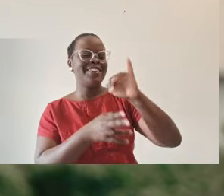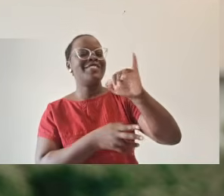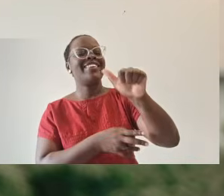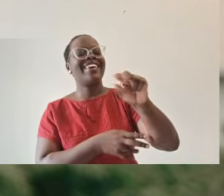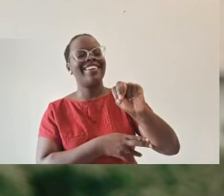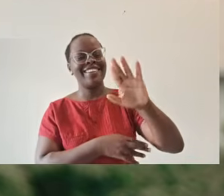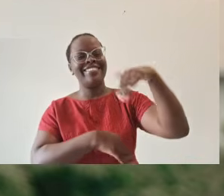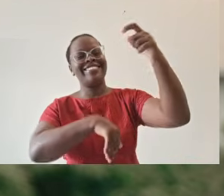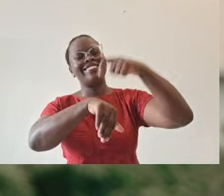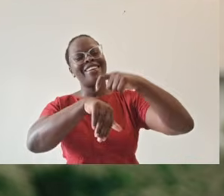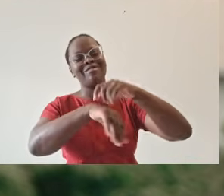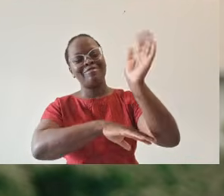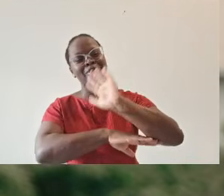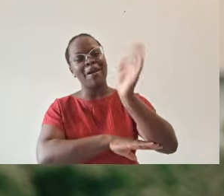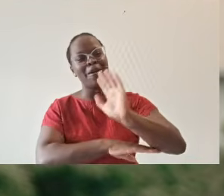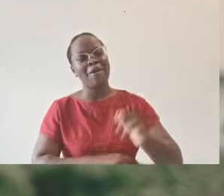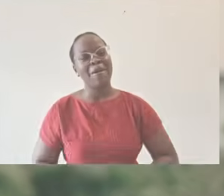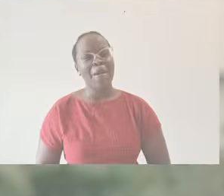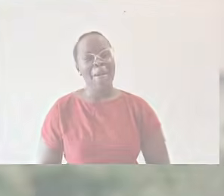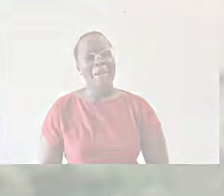Wafula. Until next time, goodbye.